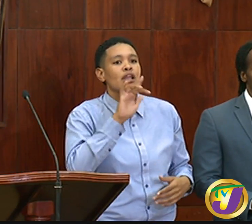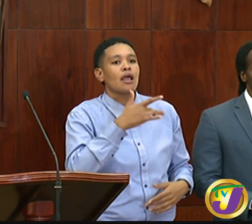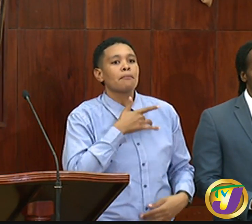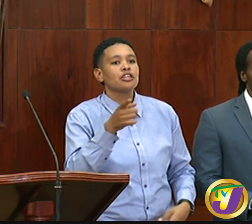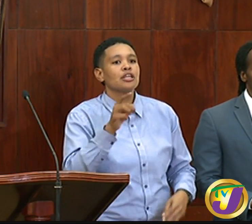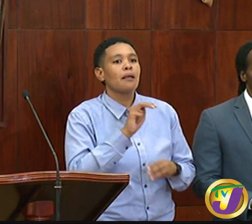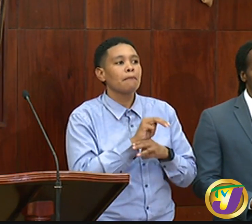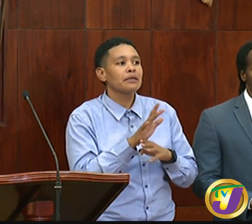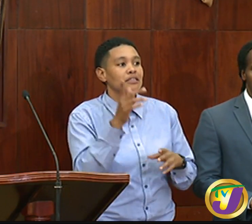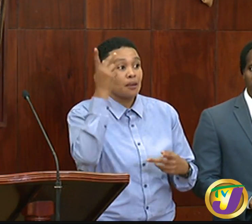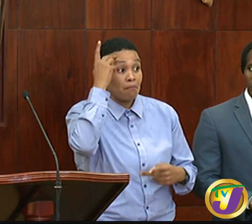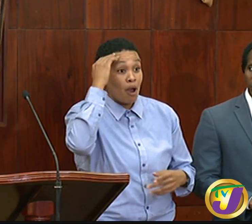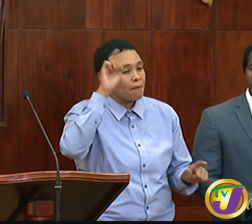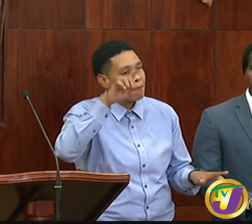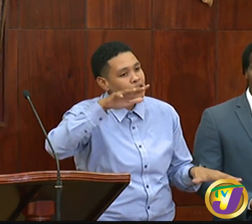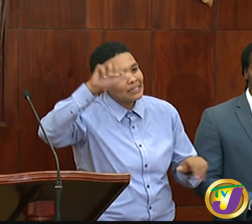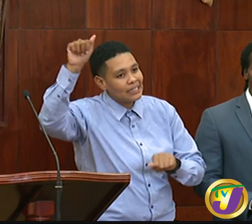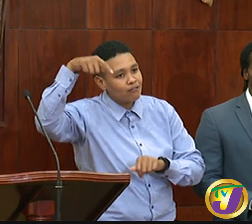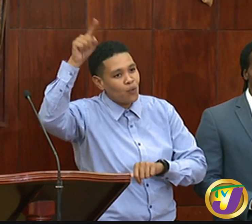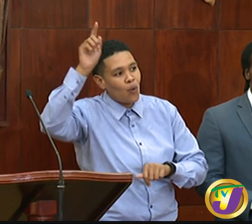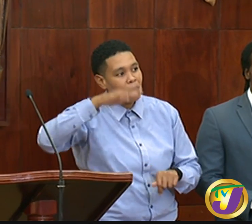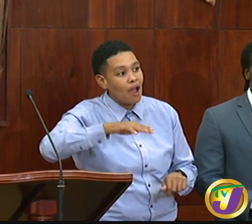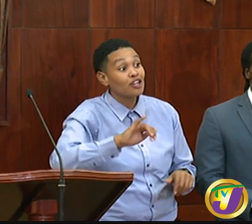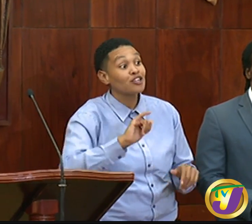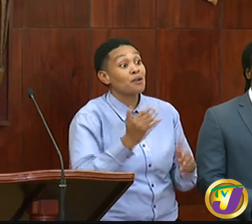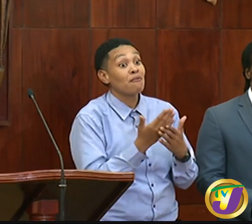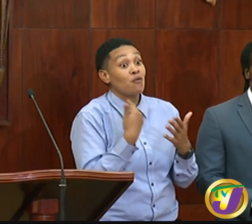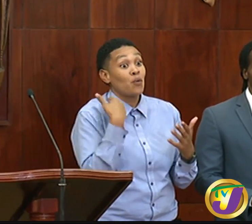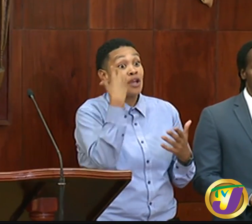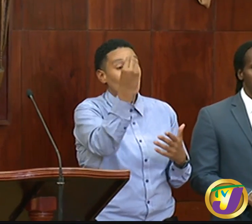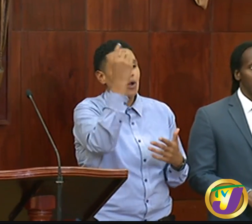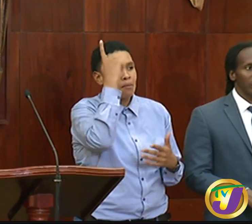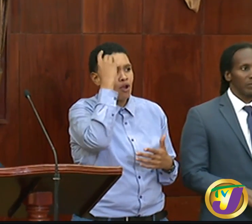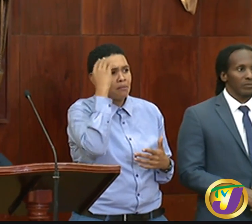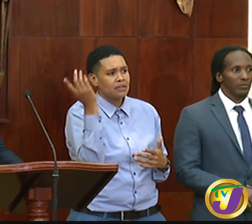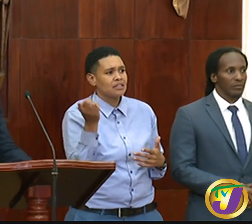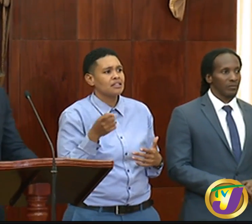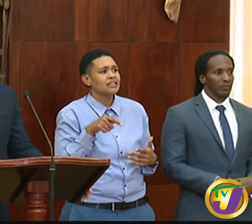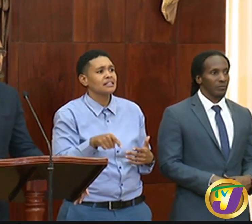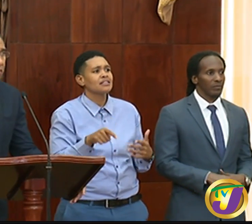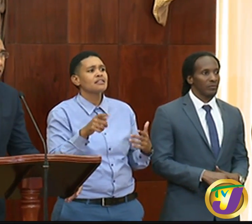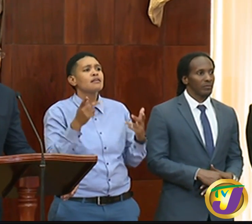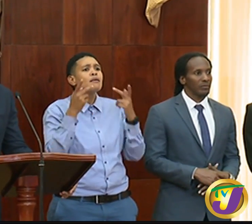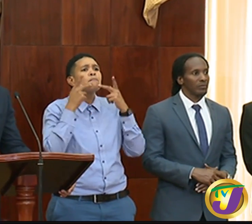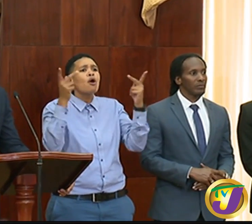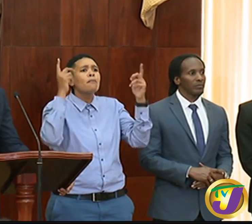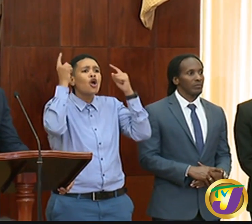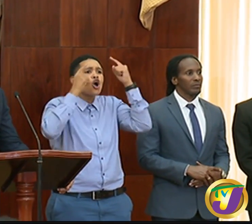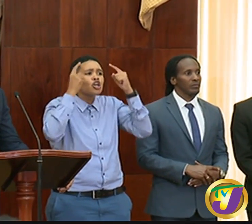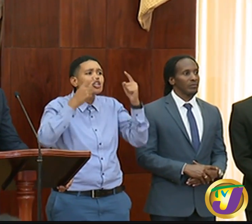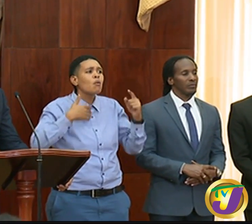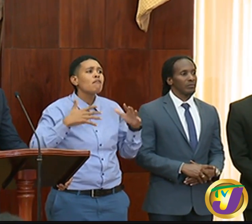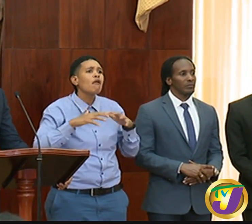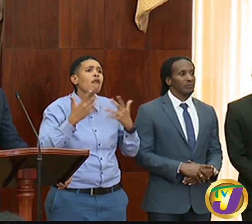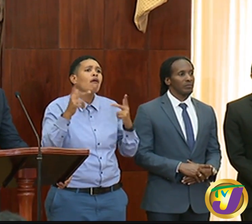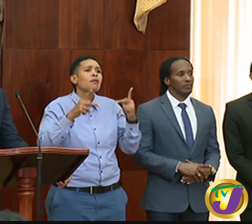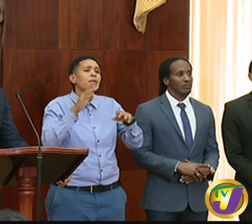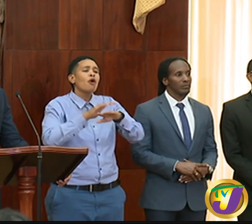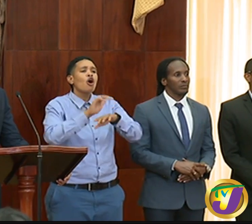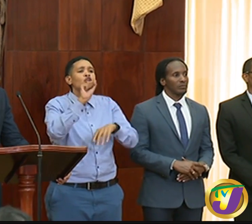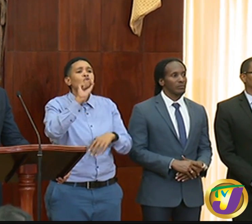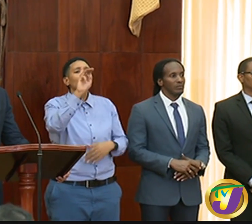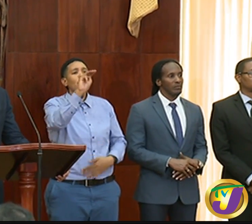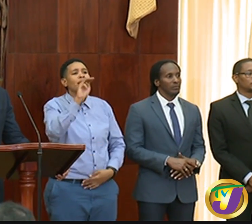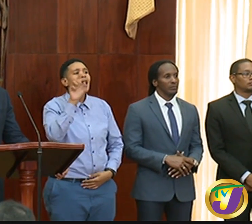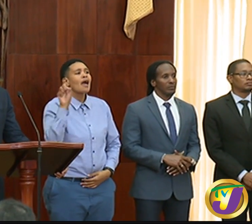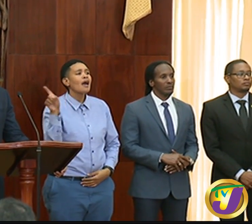that the ministers and the Prime Minister must make it to Parliament. Just before we go to the Prime Minister, this is a matter of public concern. We have a lot of people on social